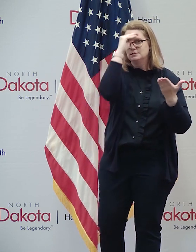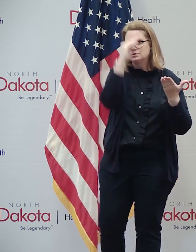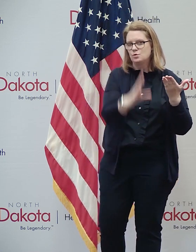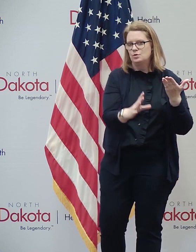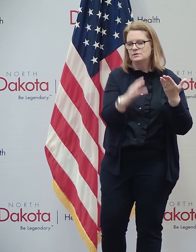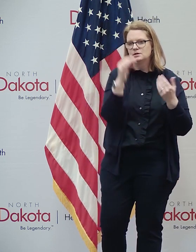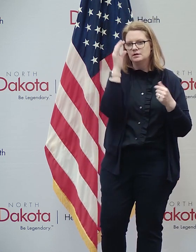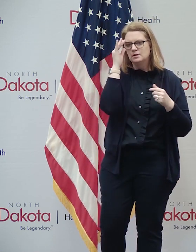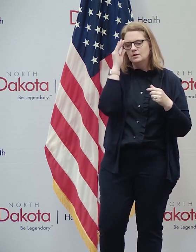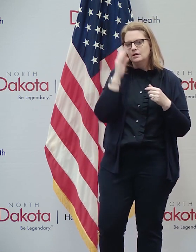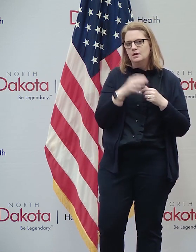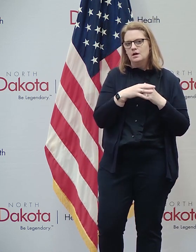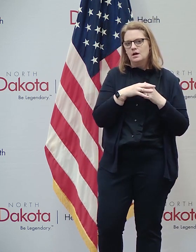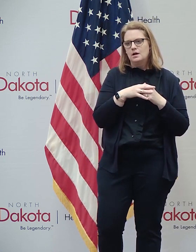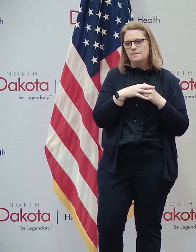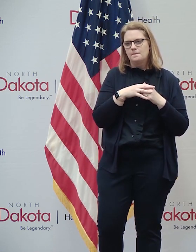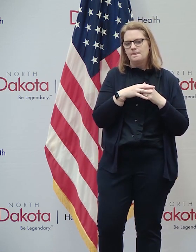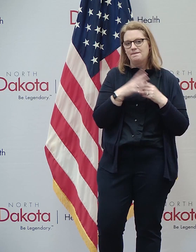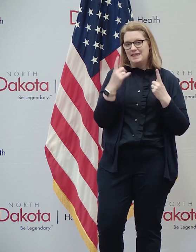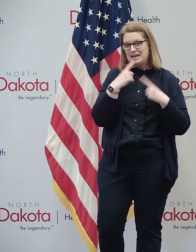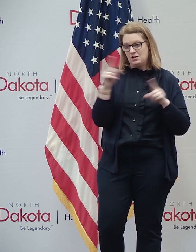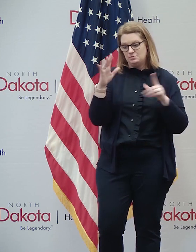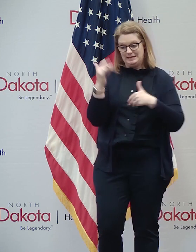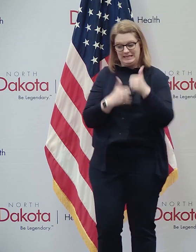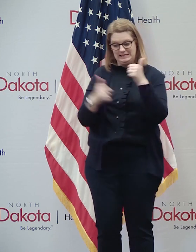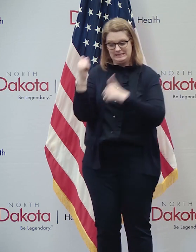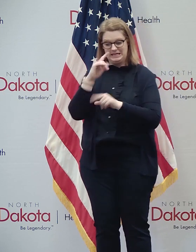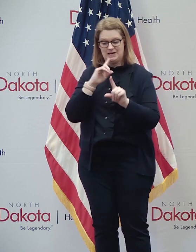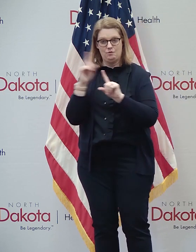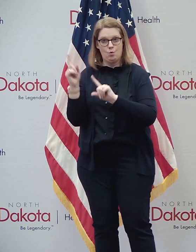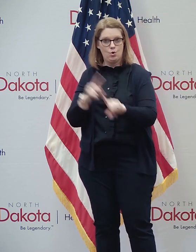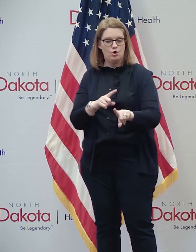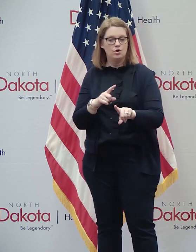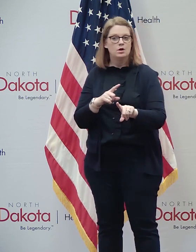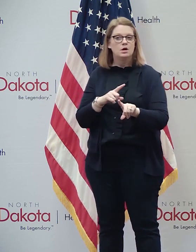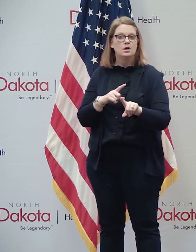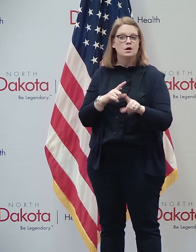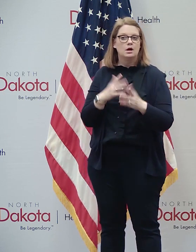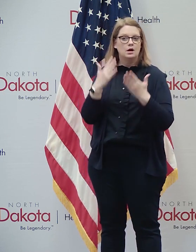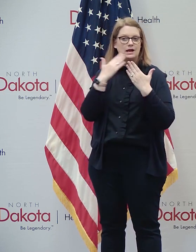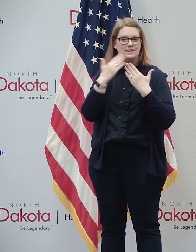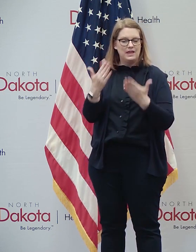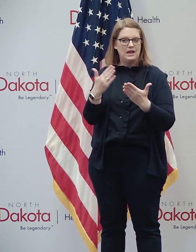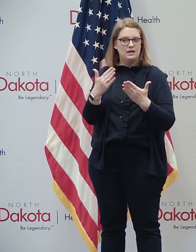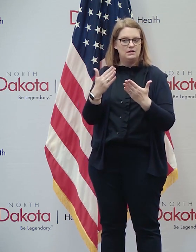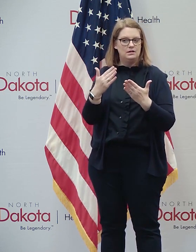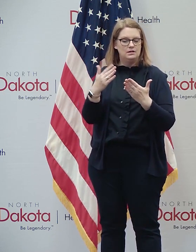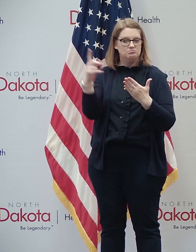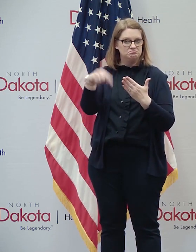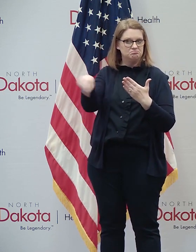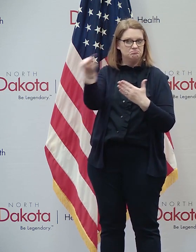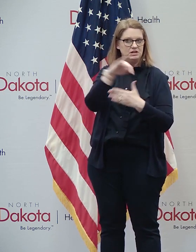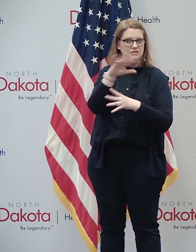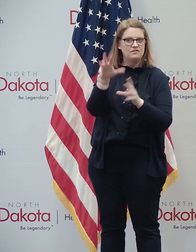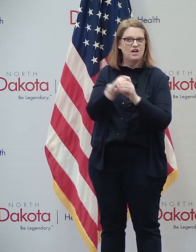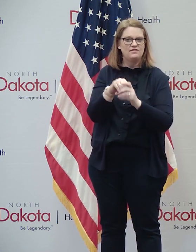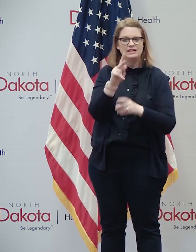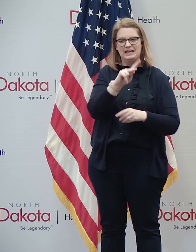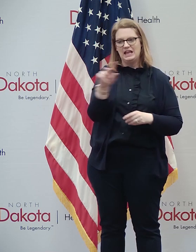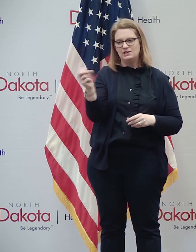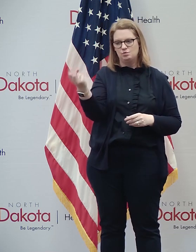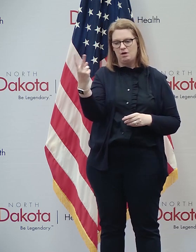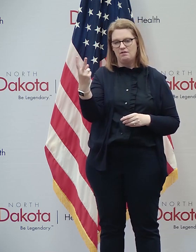As we moved into this announcement and executive order that we made today, again, I want to thank all those that were involved in K-12 and the